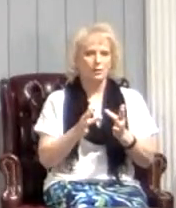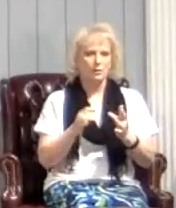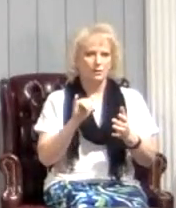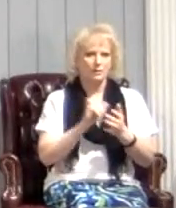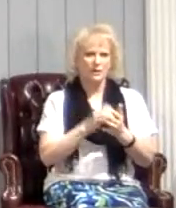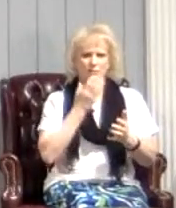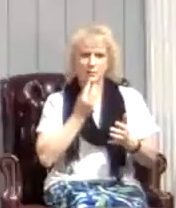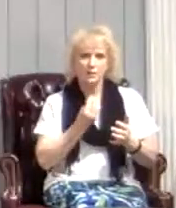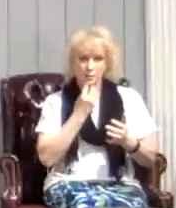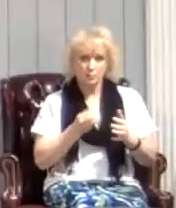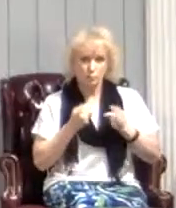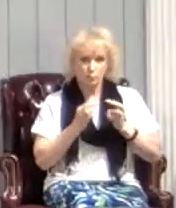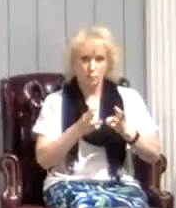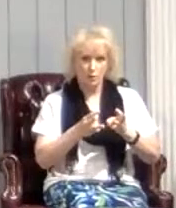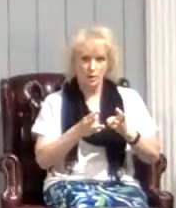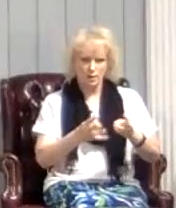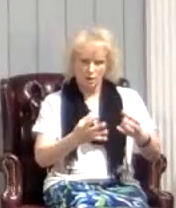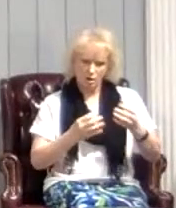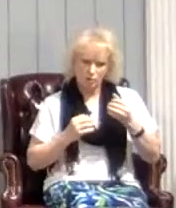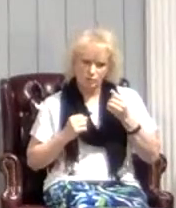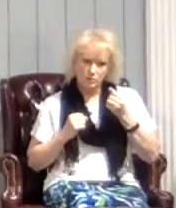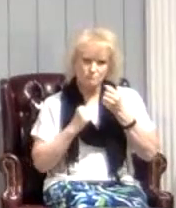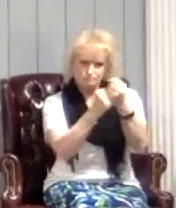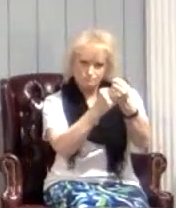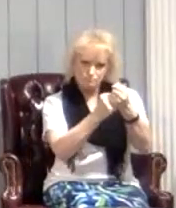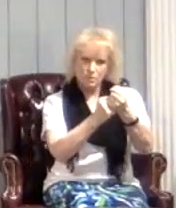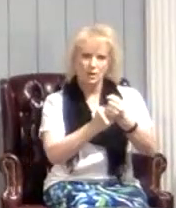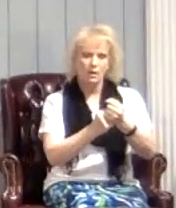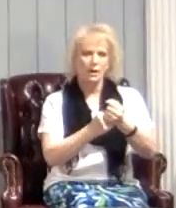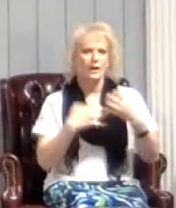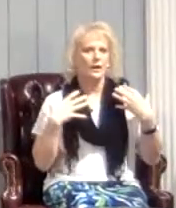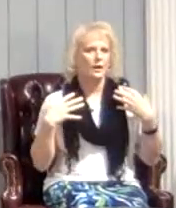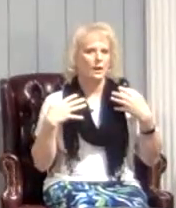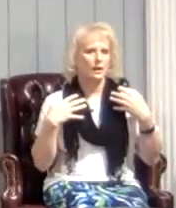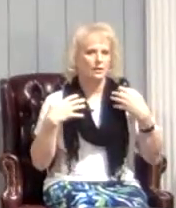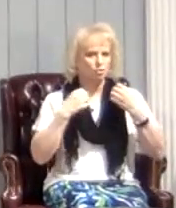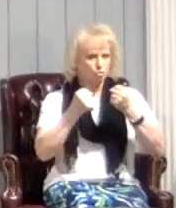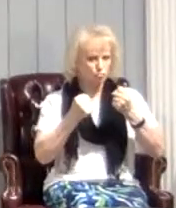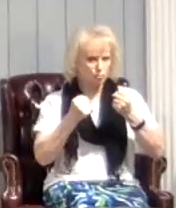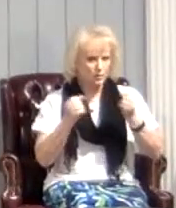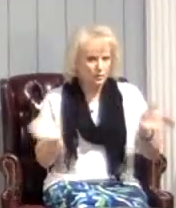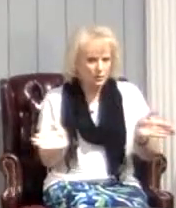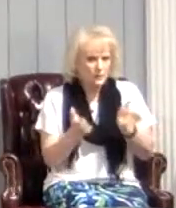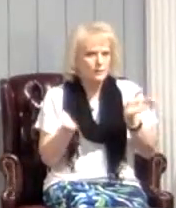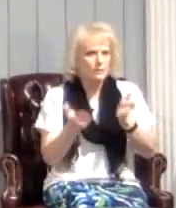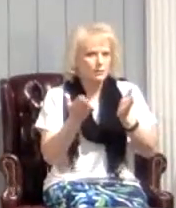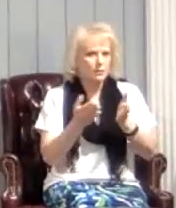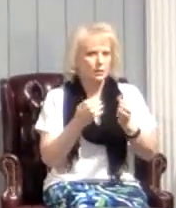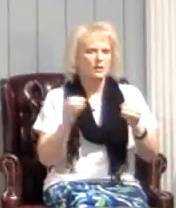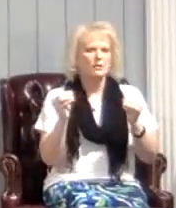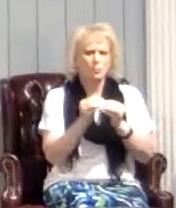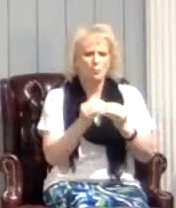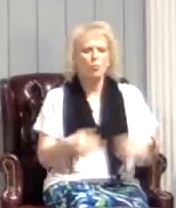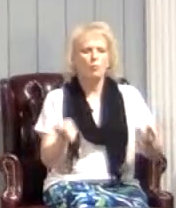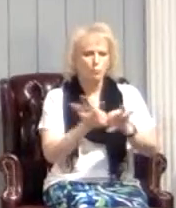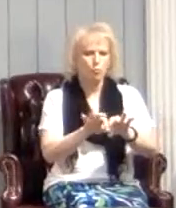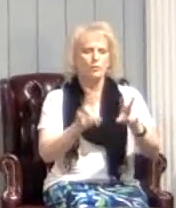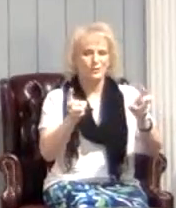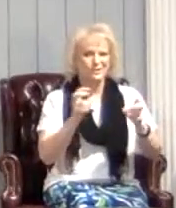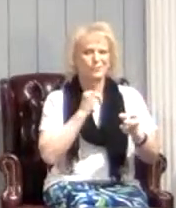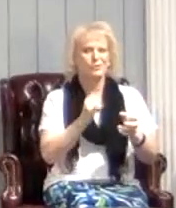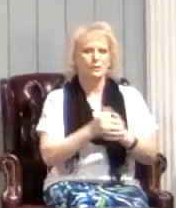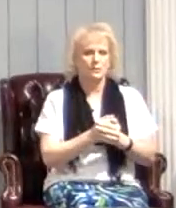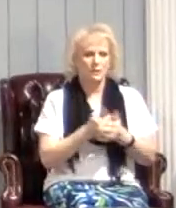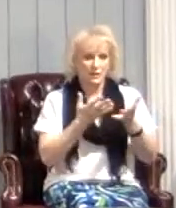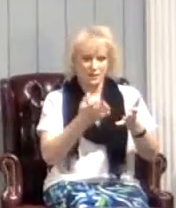emphasizing or strengthening a thought is to repeat it. The more often it's repeated, the more important that statement is. And so